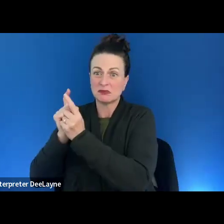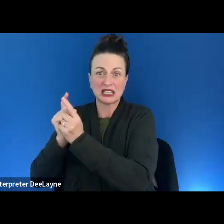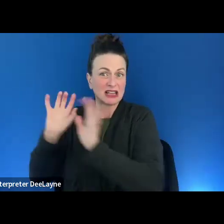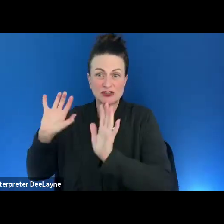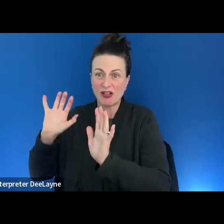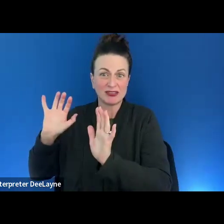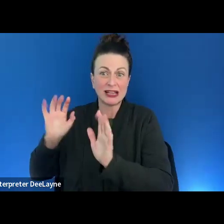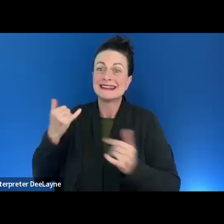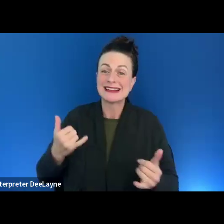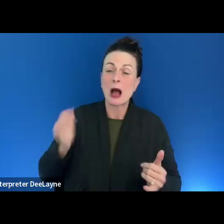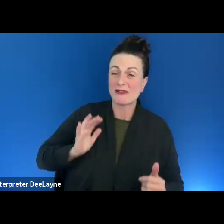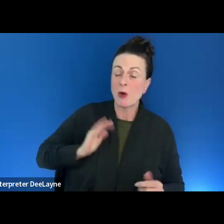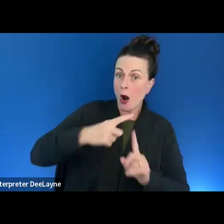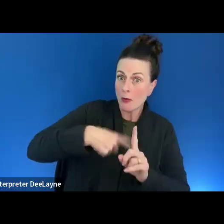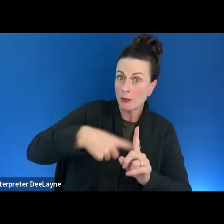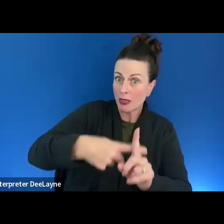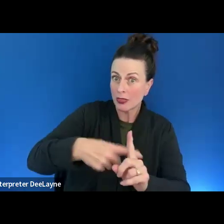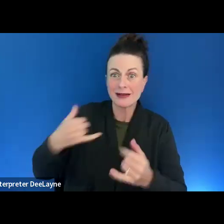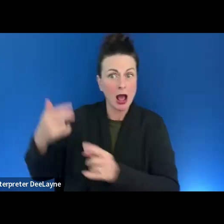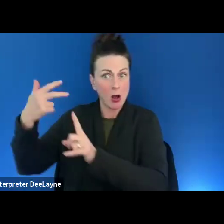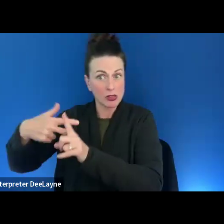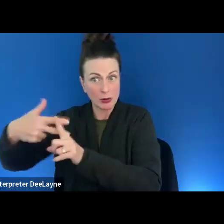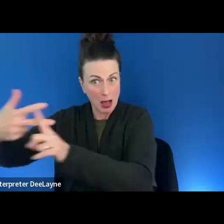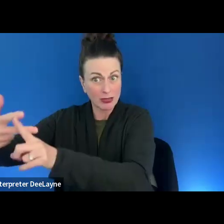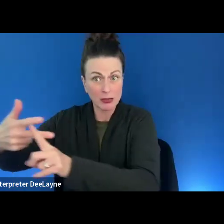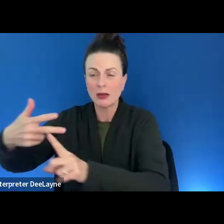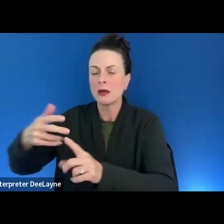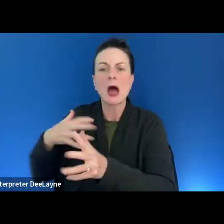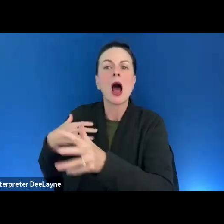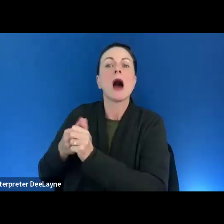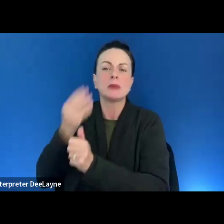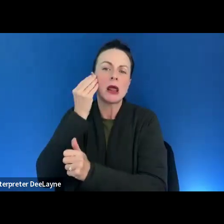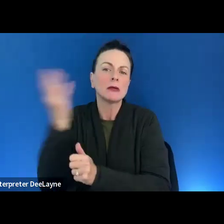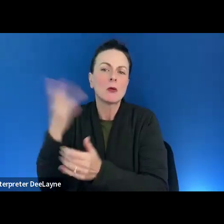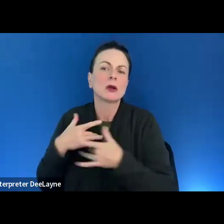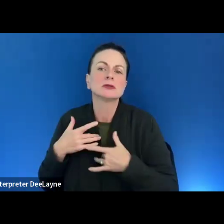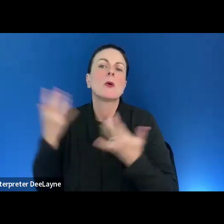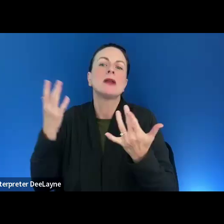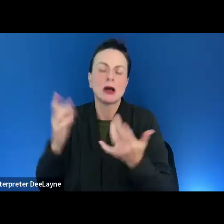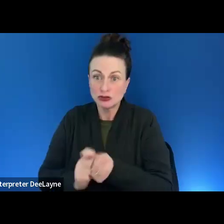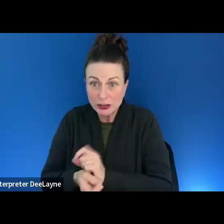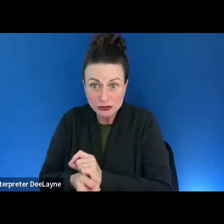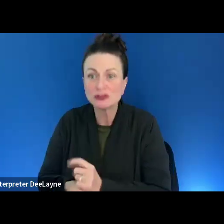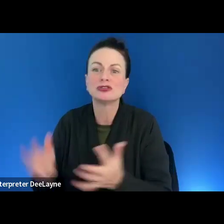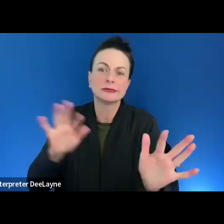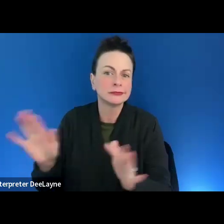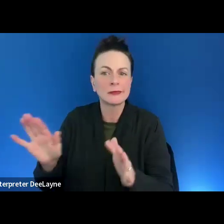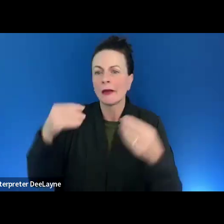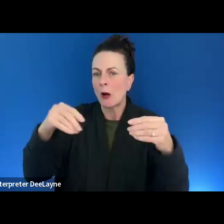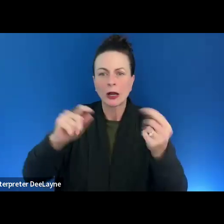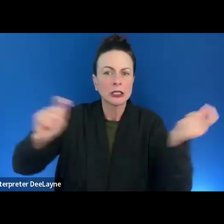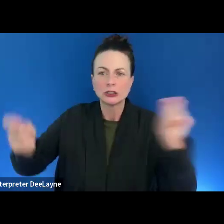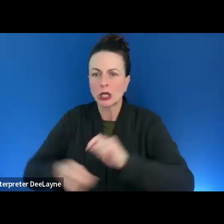month because I'm in a different level of business at this point. But it's always great to keep them updated because as things change, as the